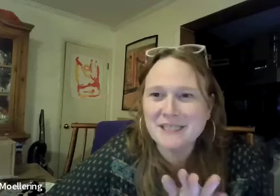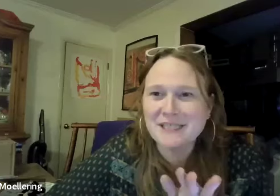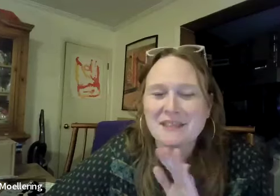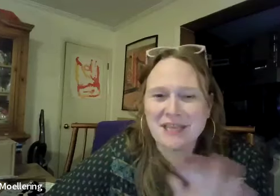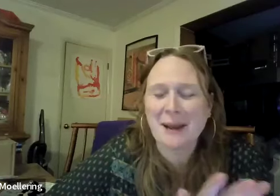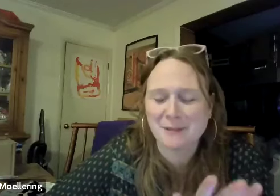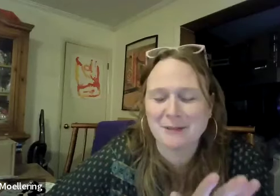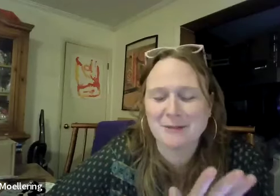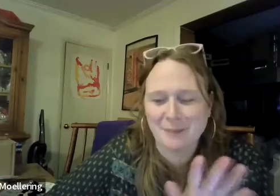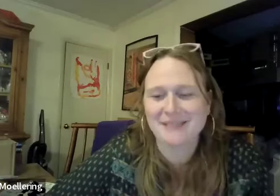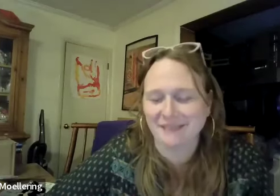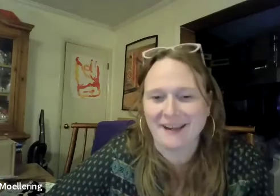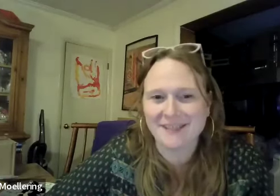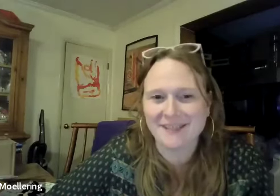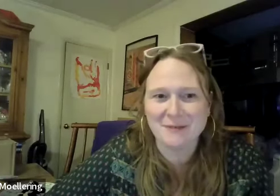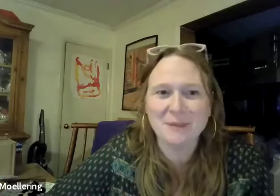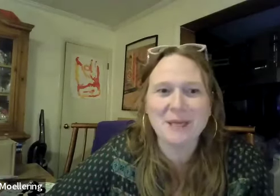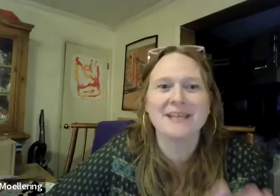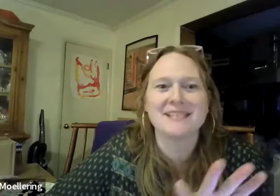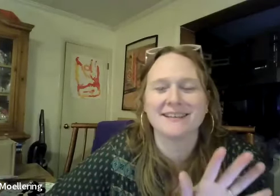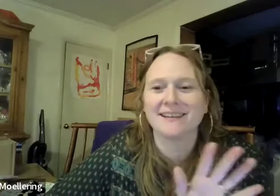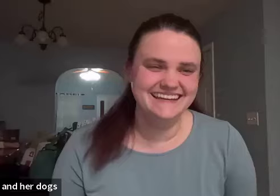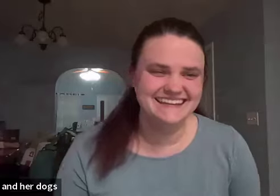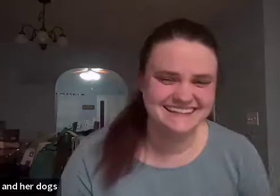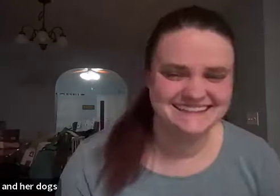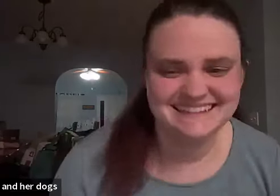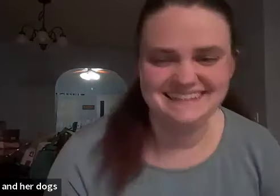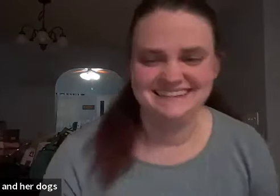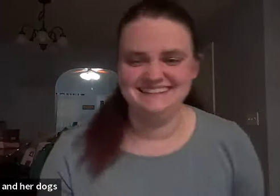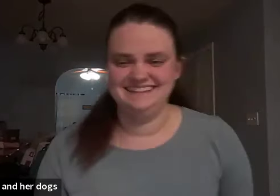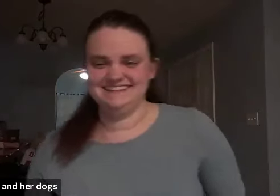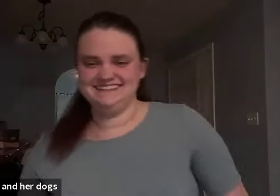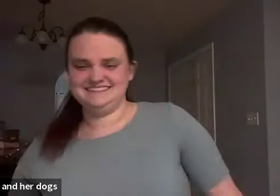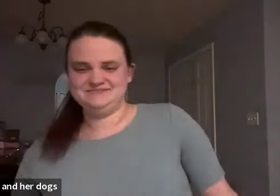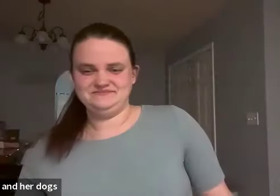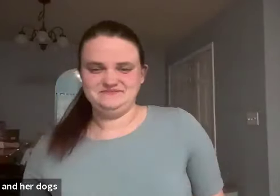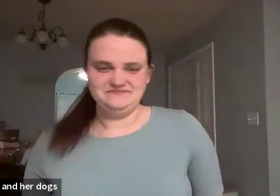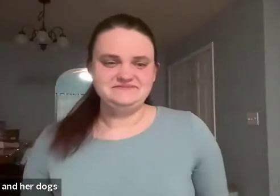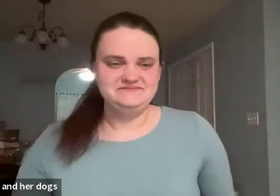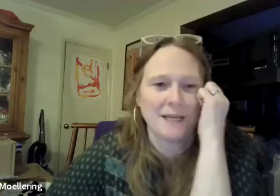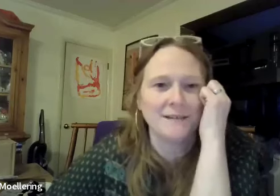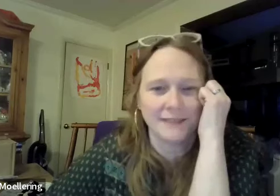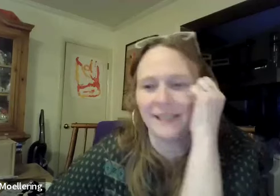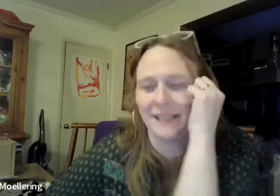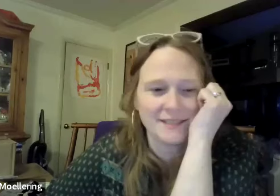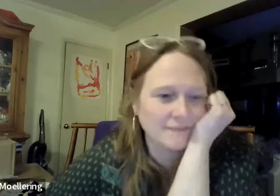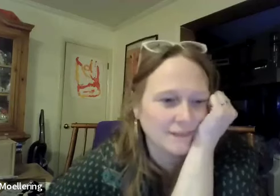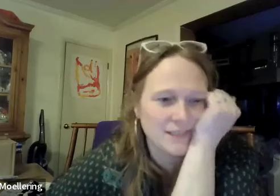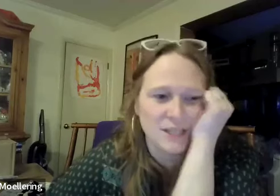is the absolute best class because it is all like every single thing you think it would be. It is. It's so